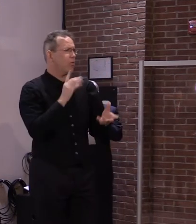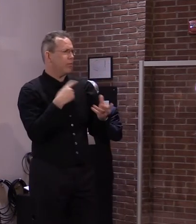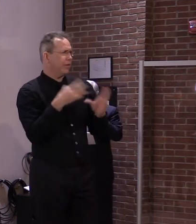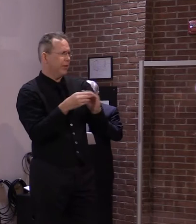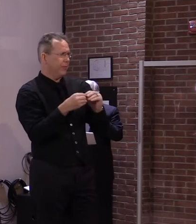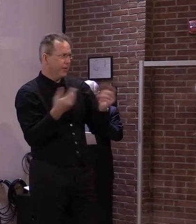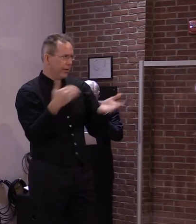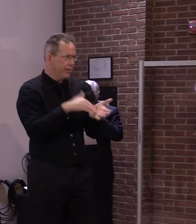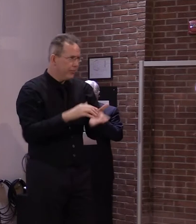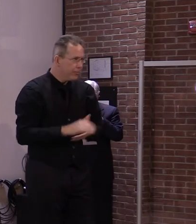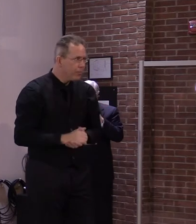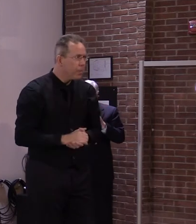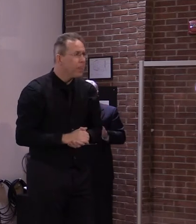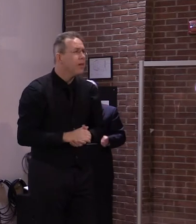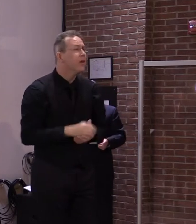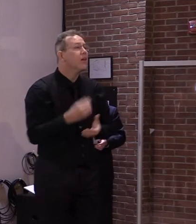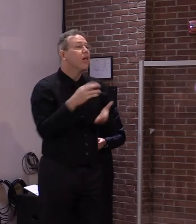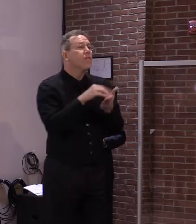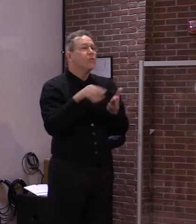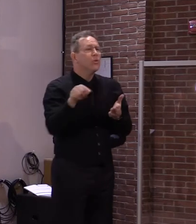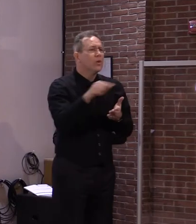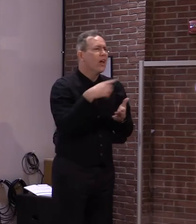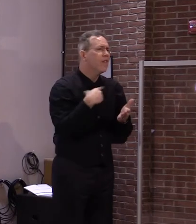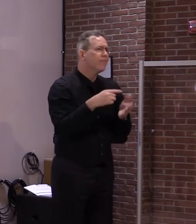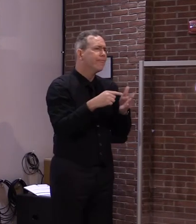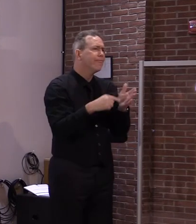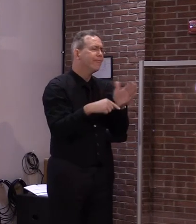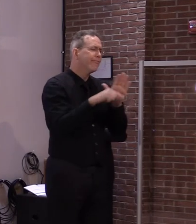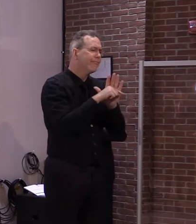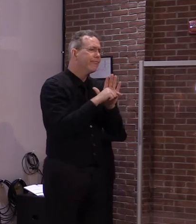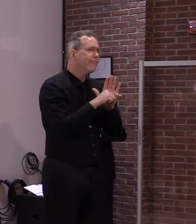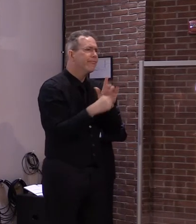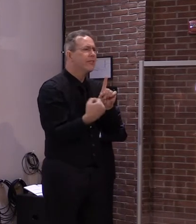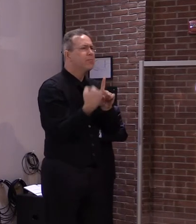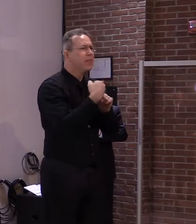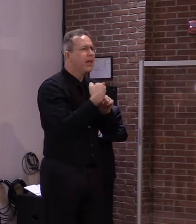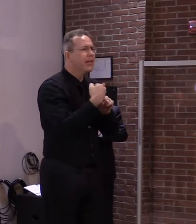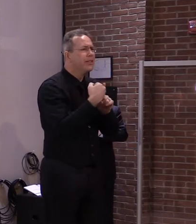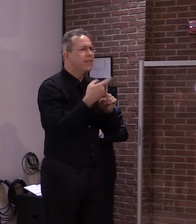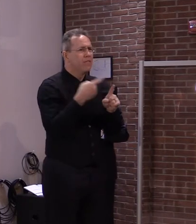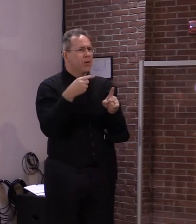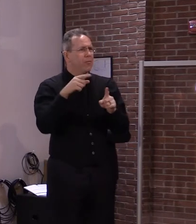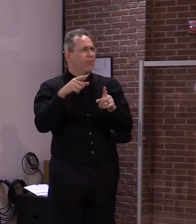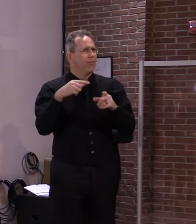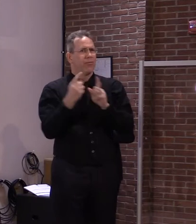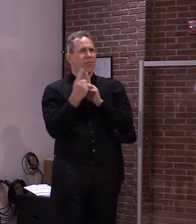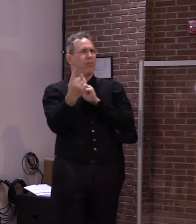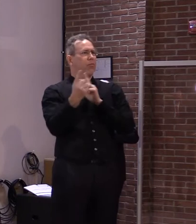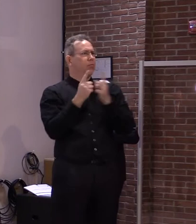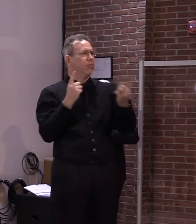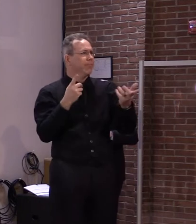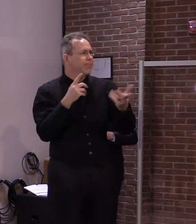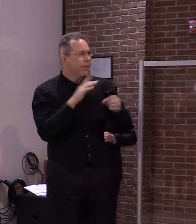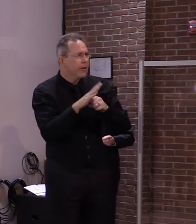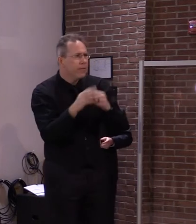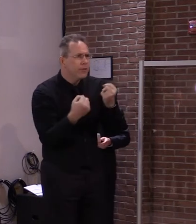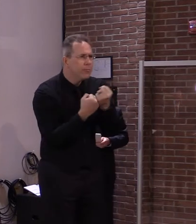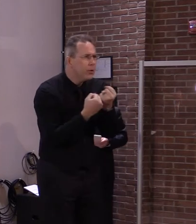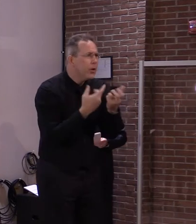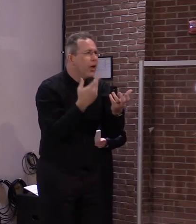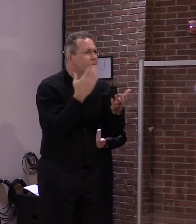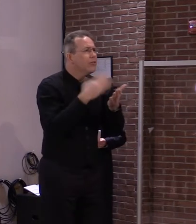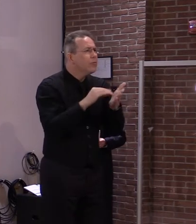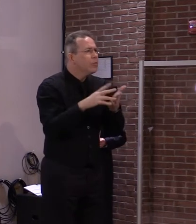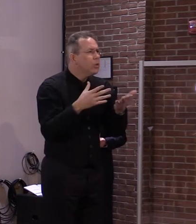adversely impacted from a social and emotional perspective children tend to be more resilient than adults but the isolation of the pandemic has not been